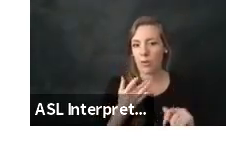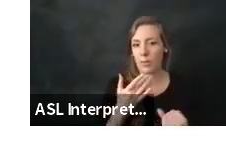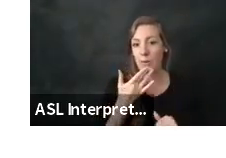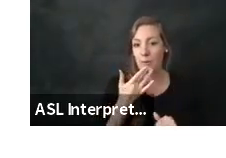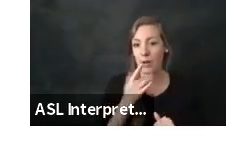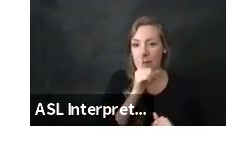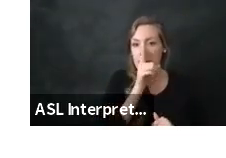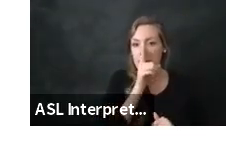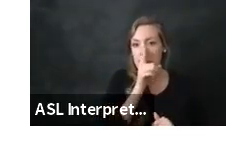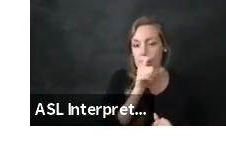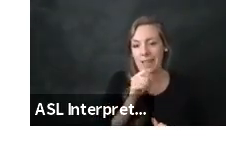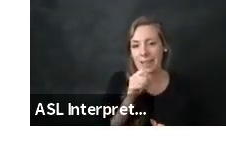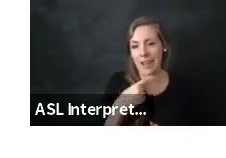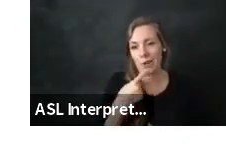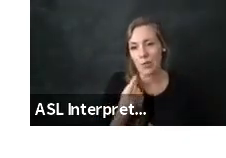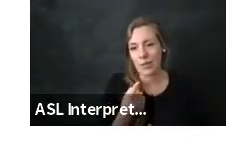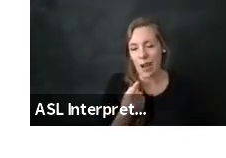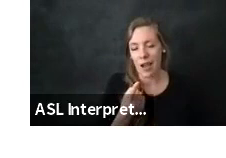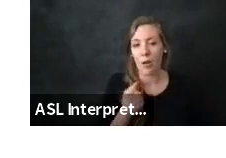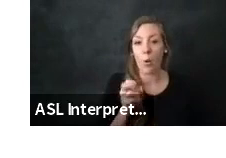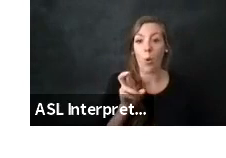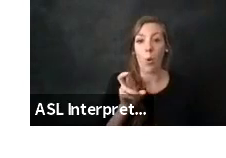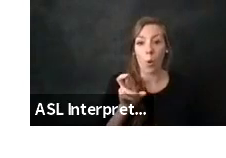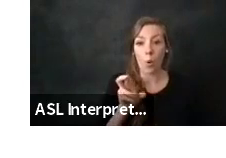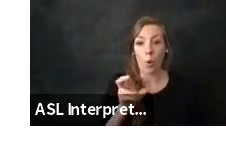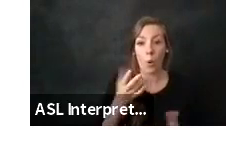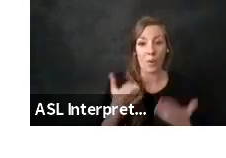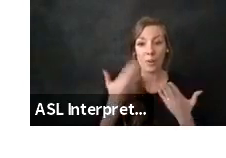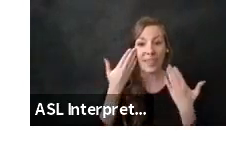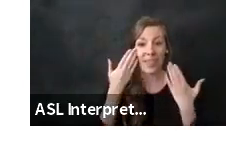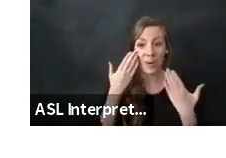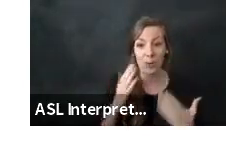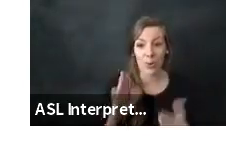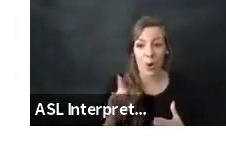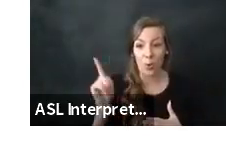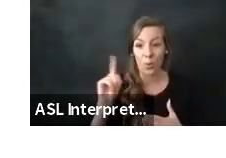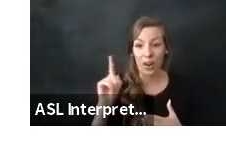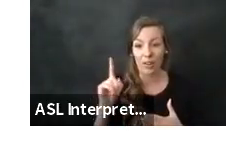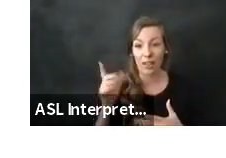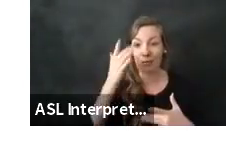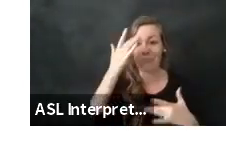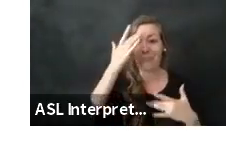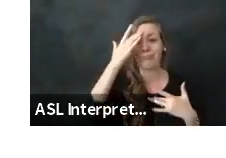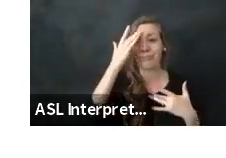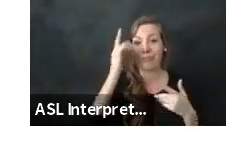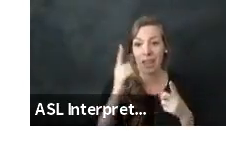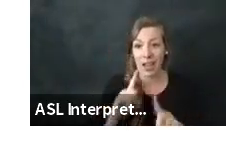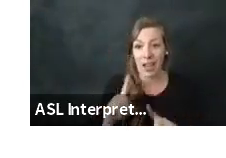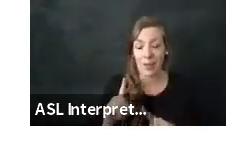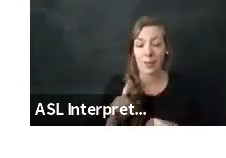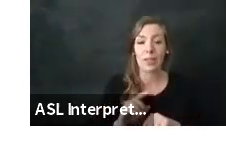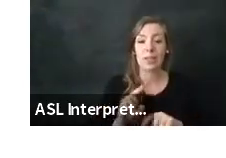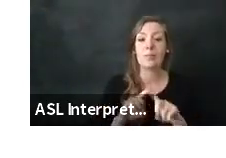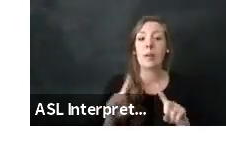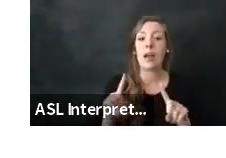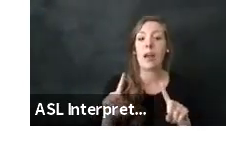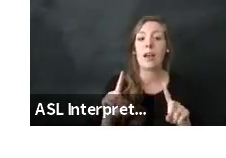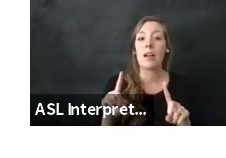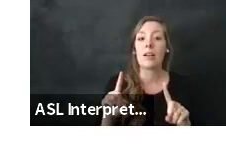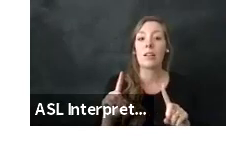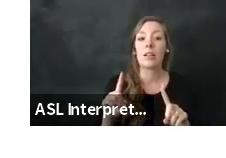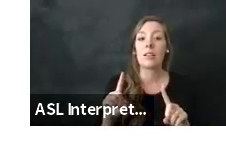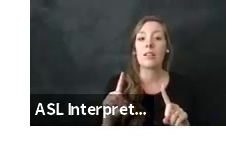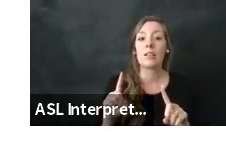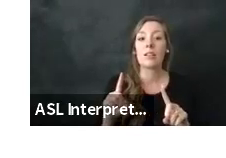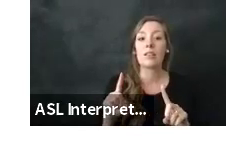to share details with contact tracers, or they may not recall where they were infected. But among cases where we do have enough